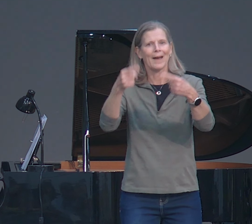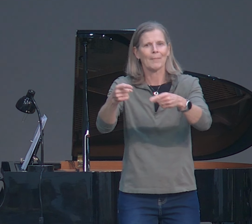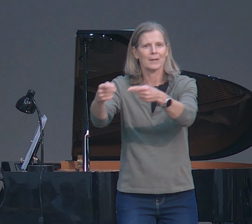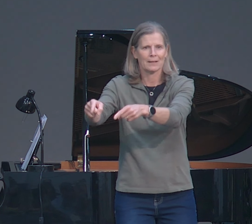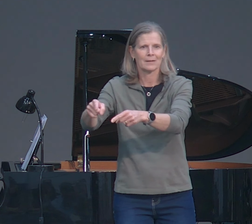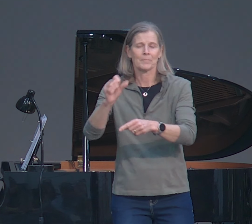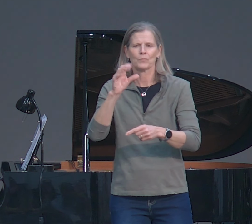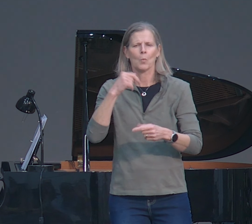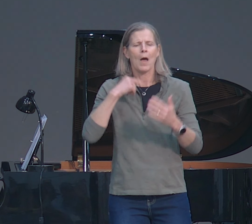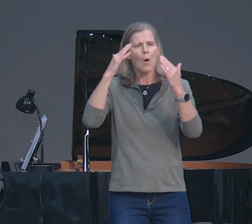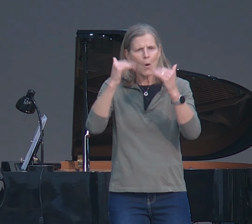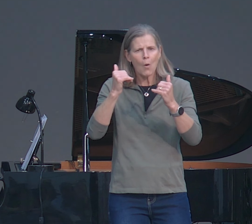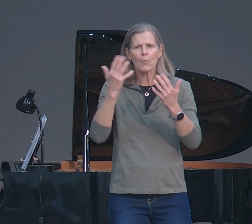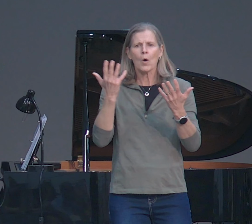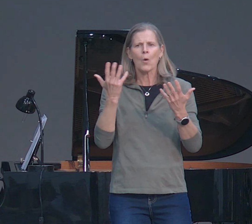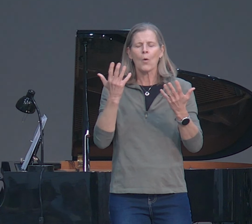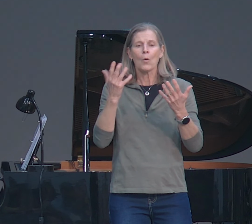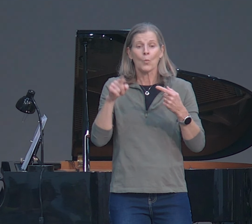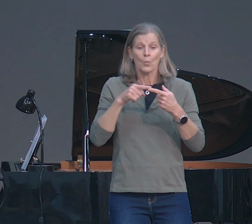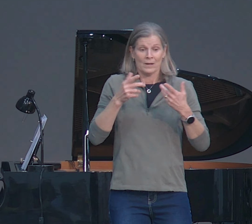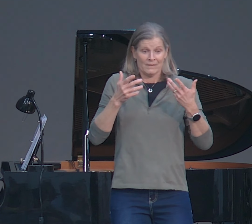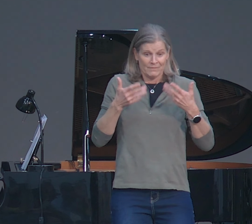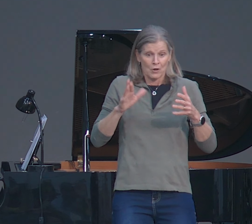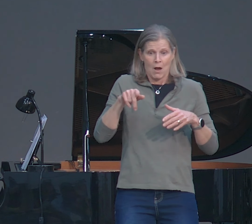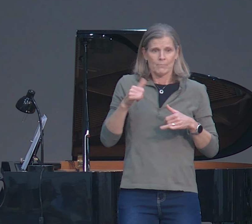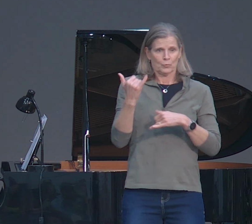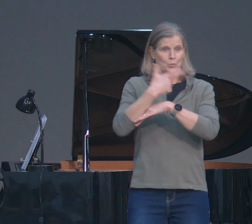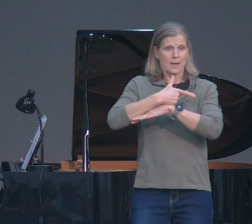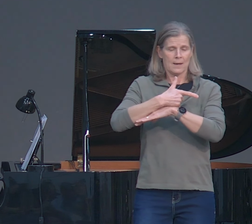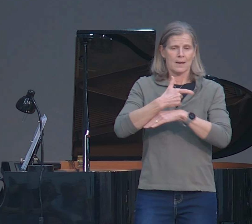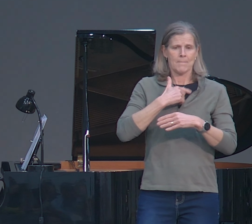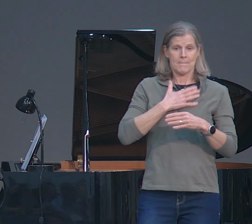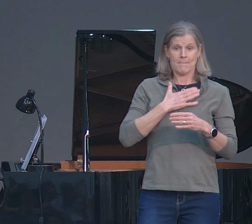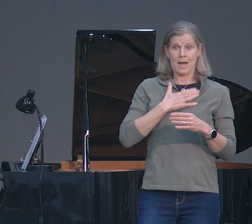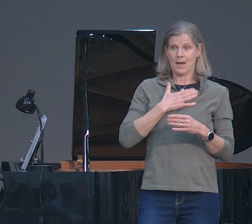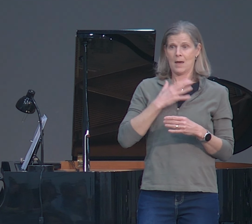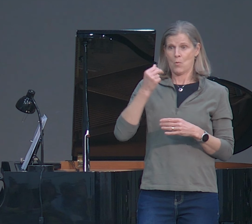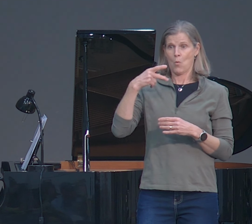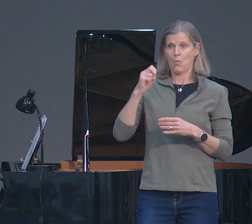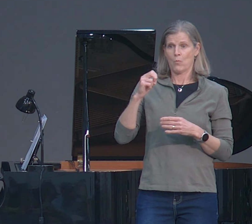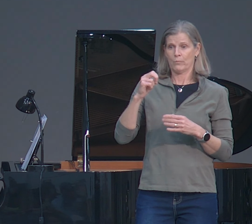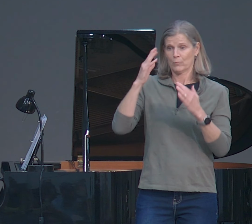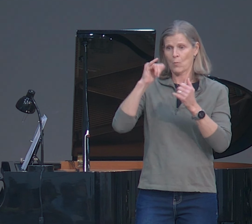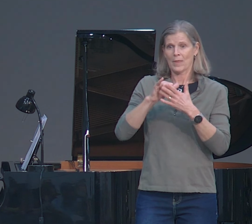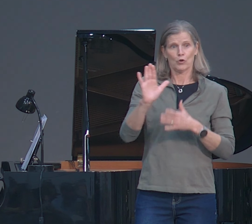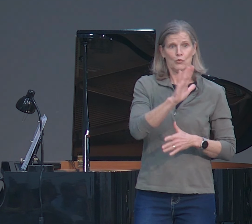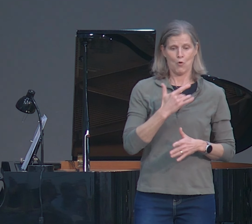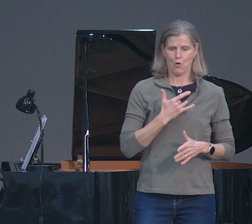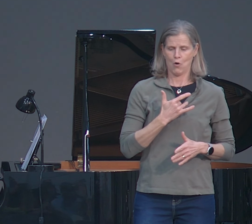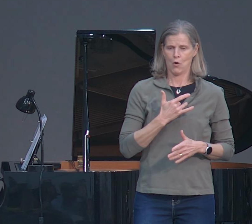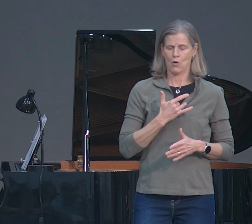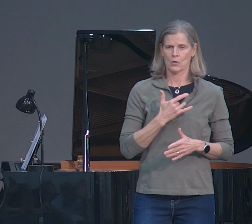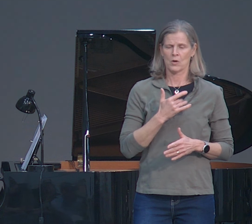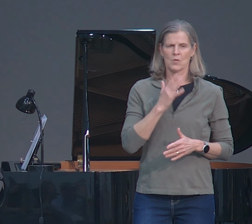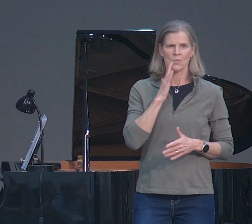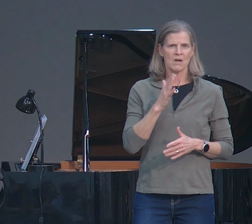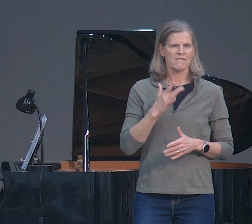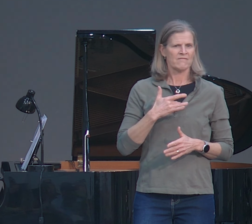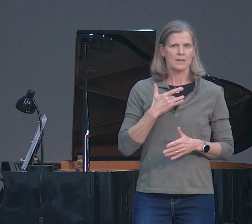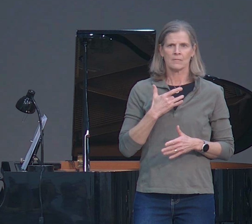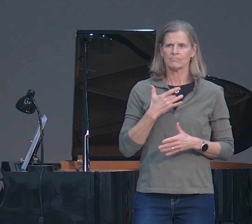message here at the end of the hour, my hope is that your heart will actually beam with